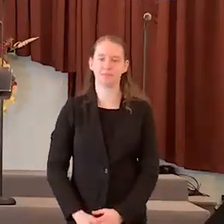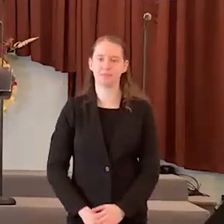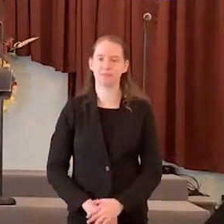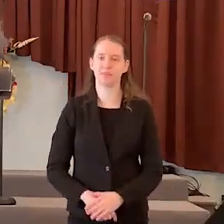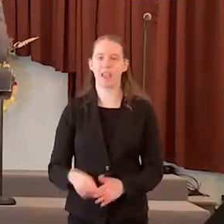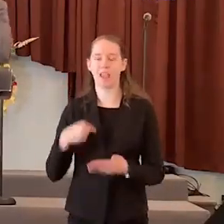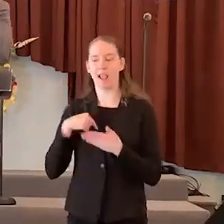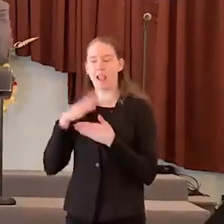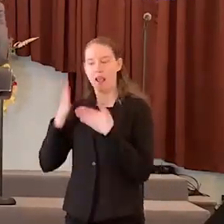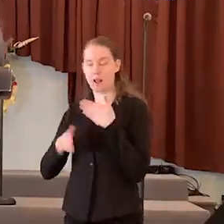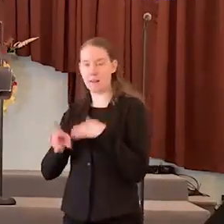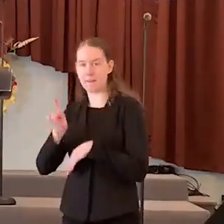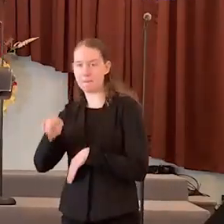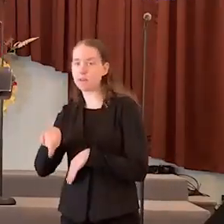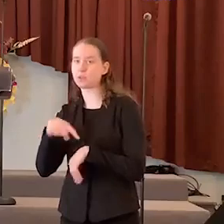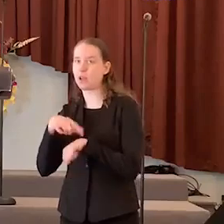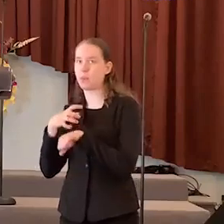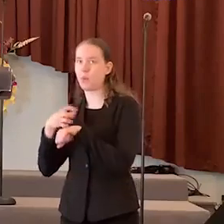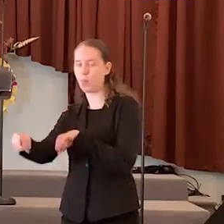I got to close.